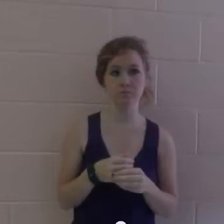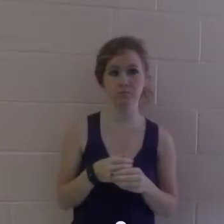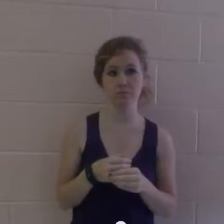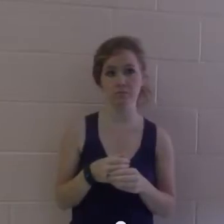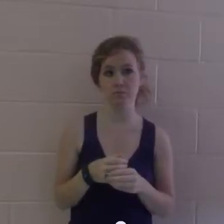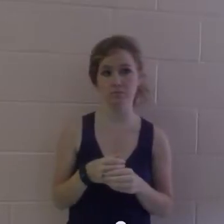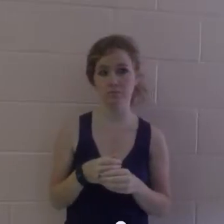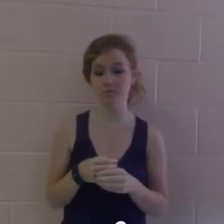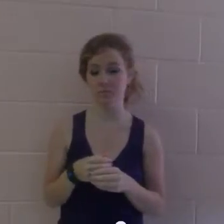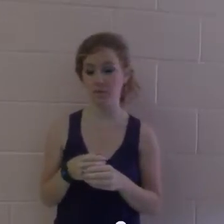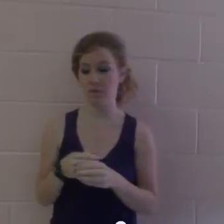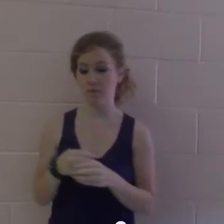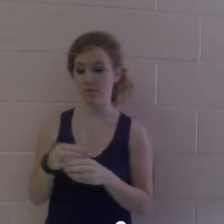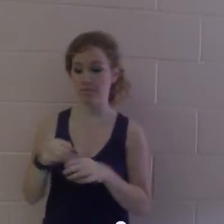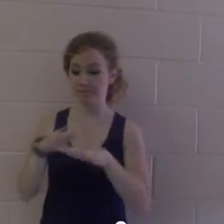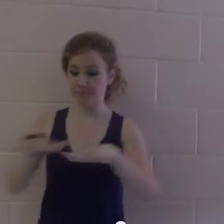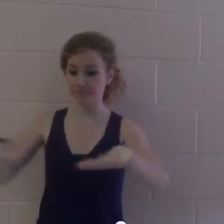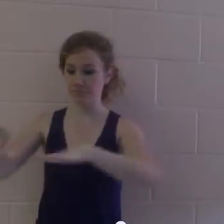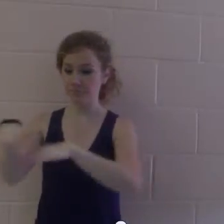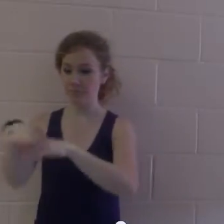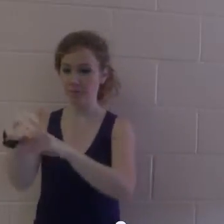As they search for food.